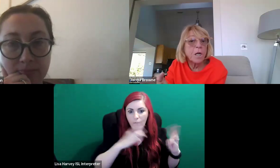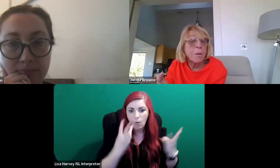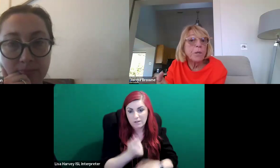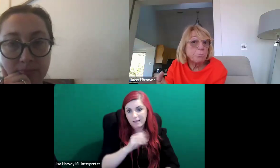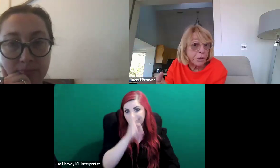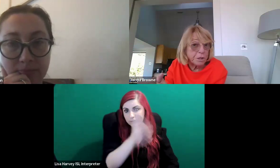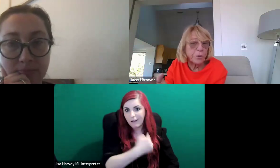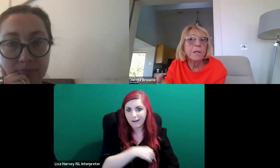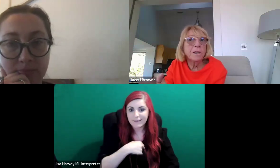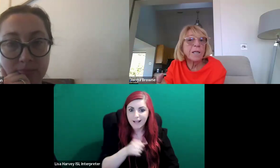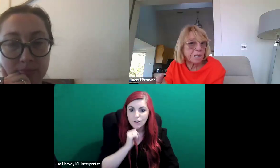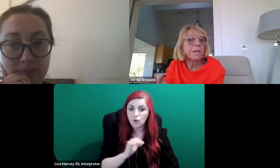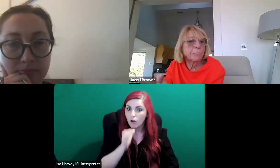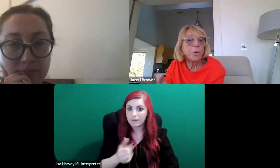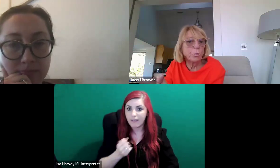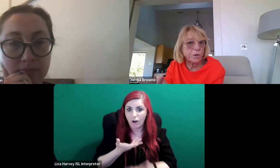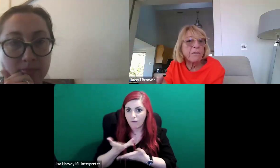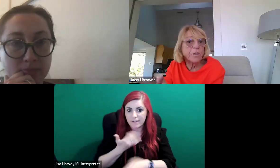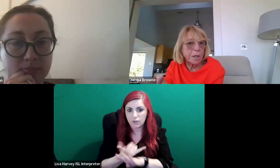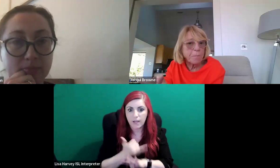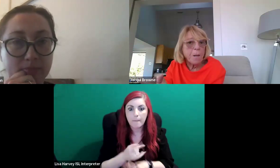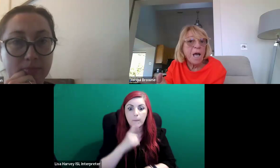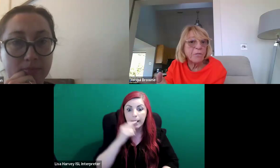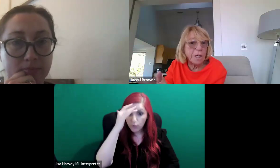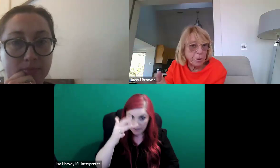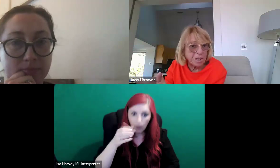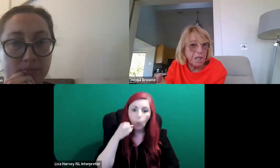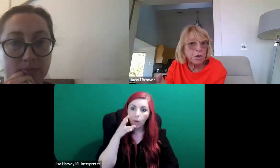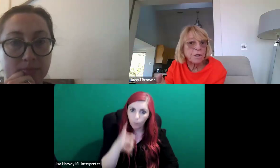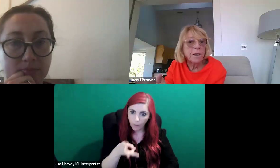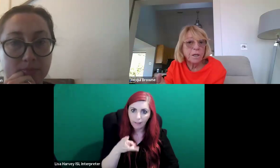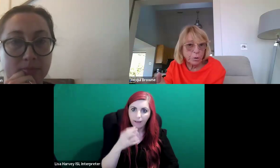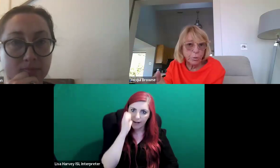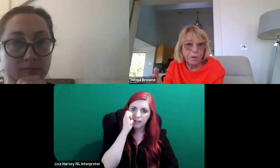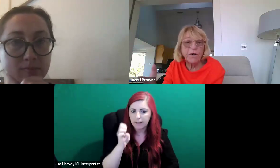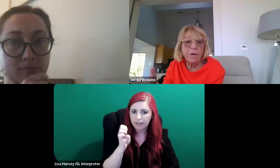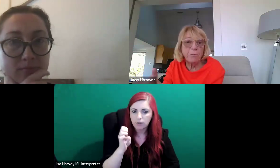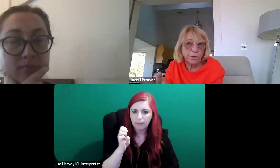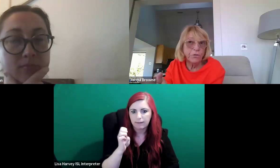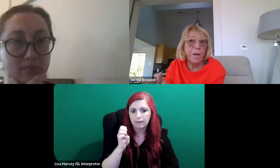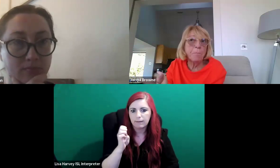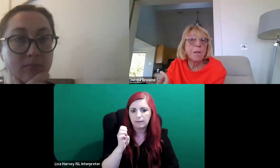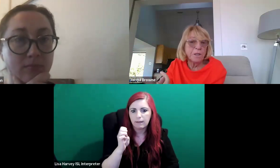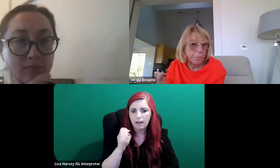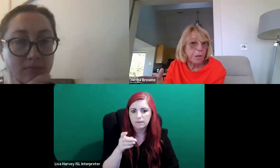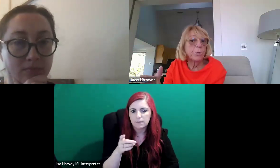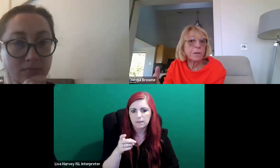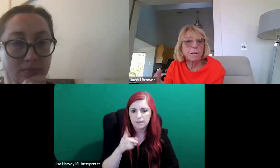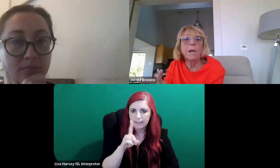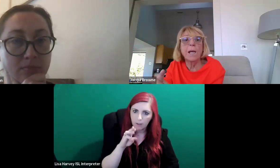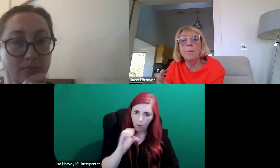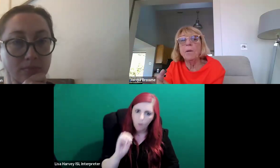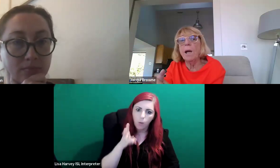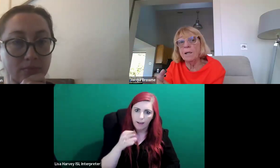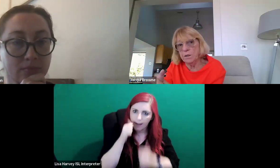honest answer. But in principle, yes, we would definitely have an expectation that there would be involvement of